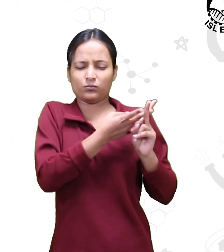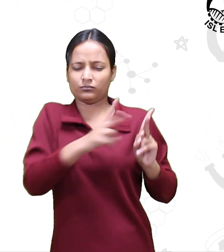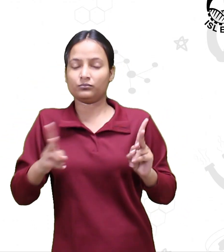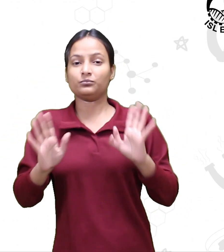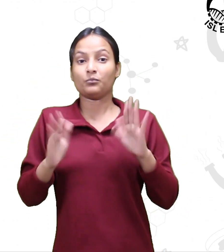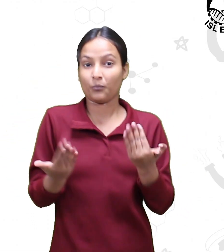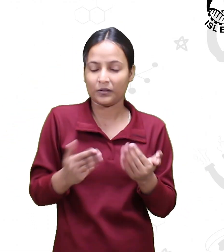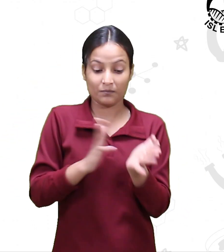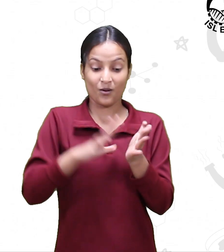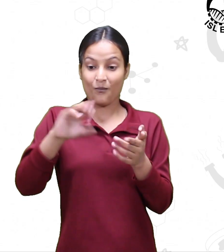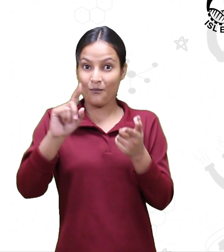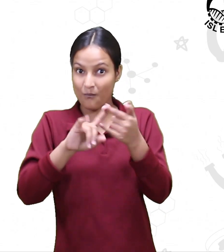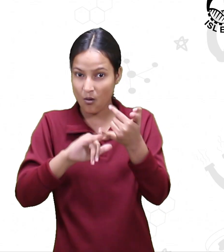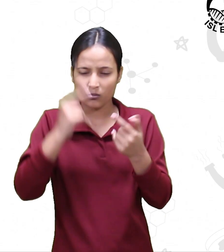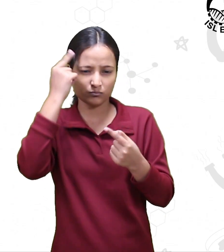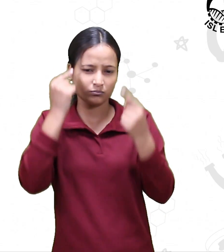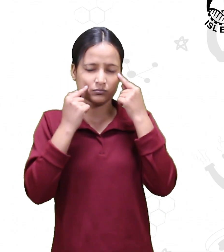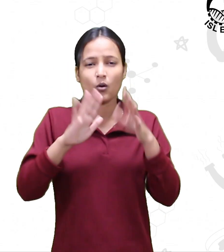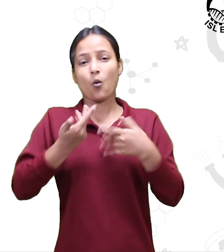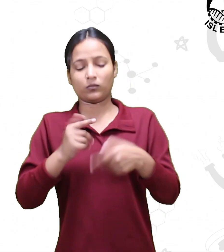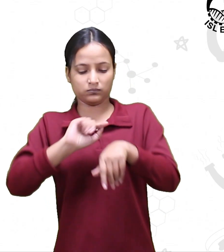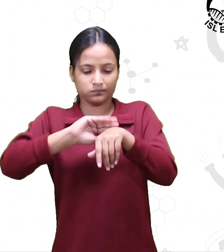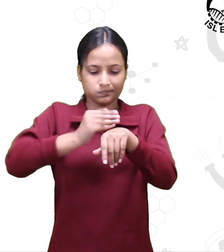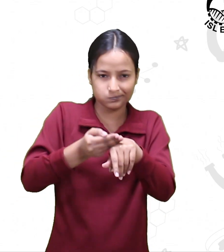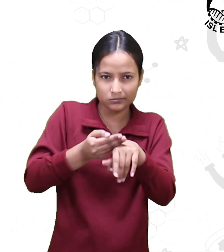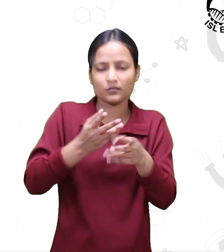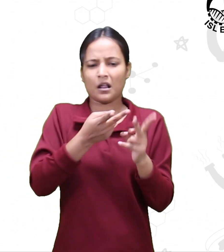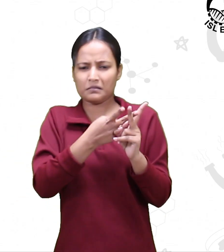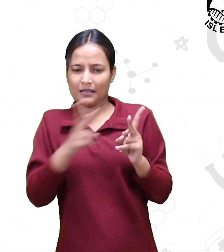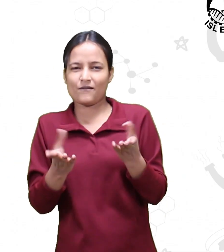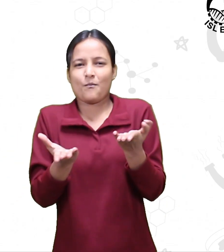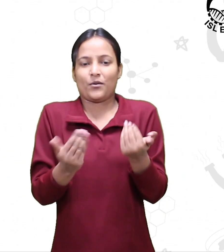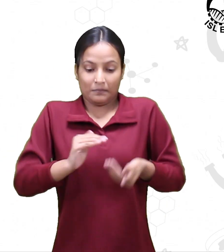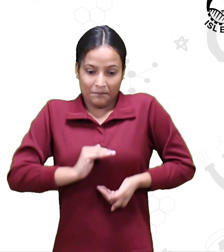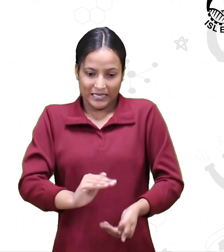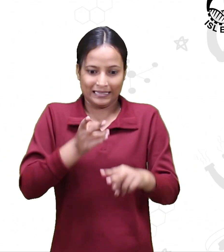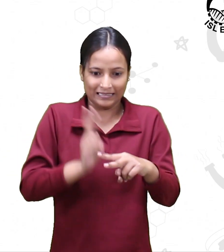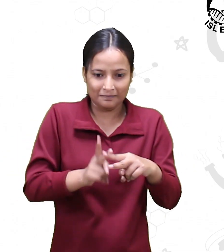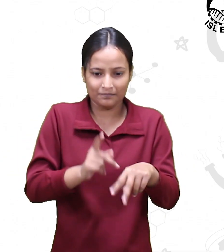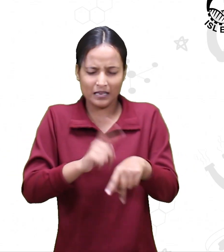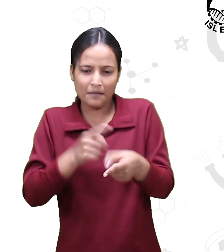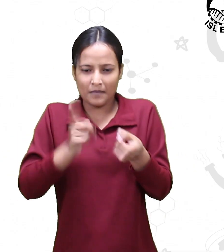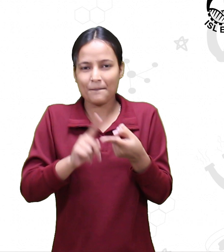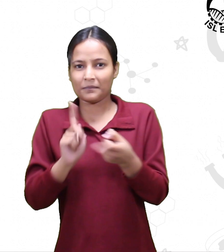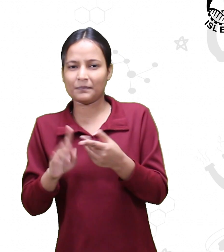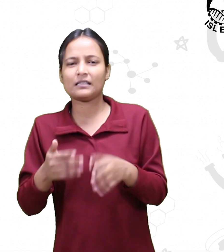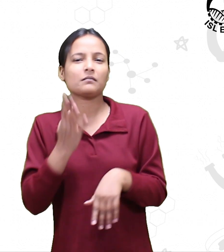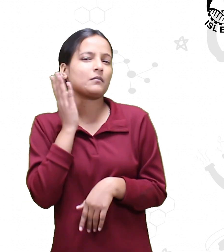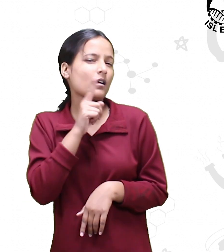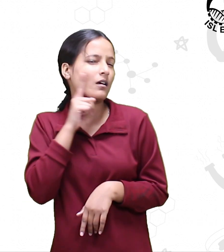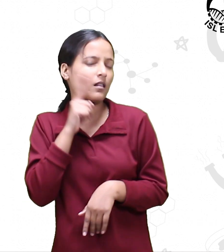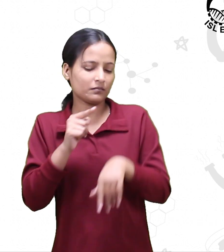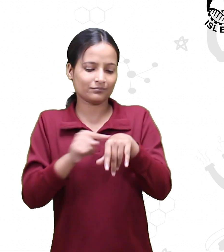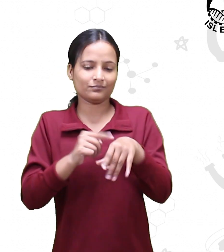many reasons. Moles, on the other hand, are caused by clumping of pigment-producing cells. Yes,